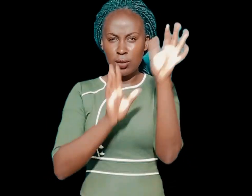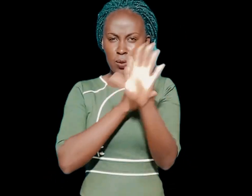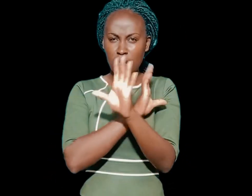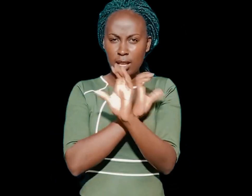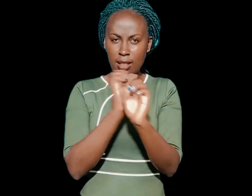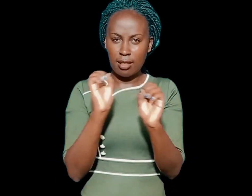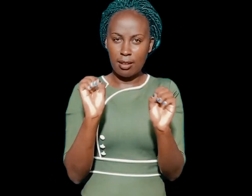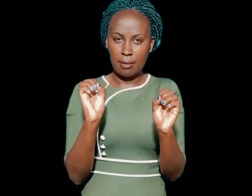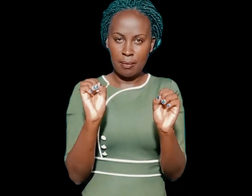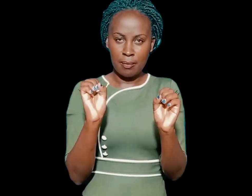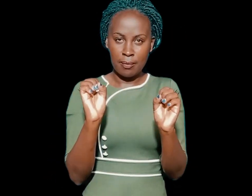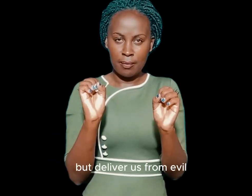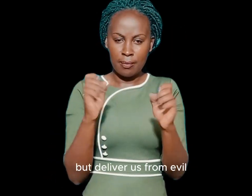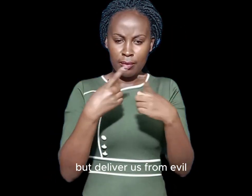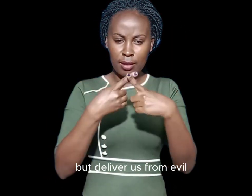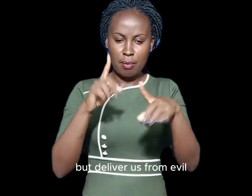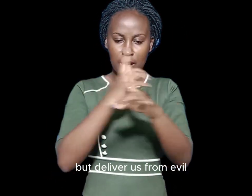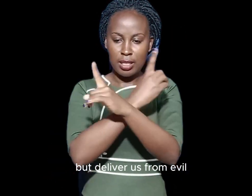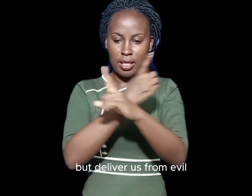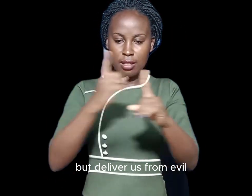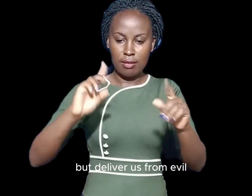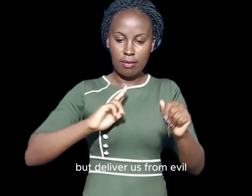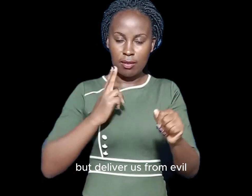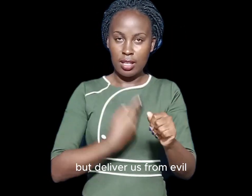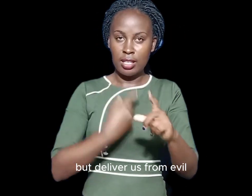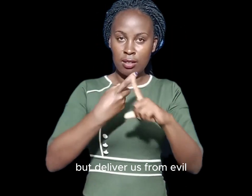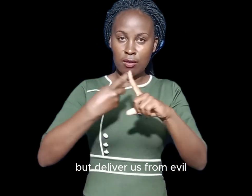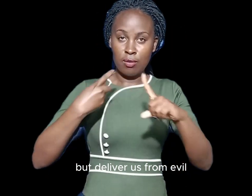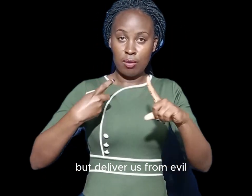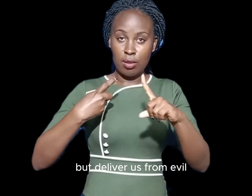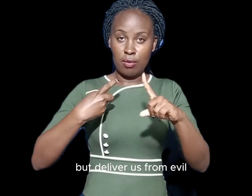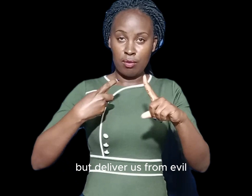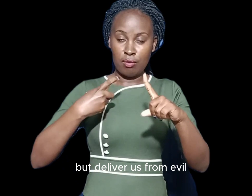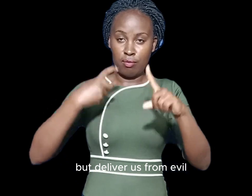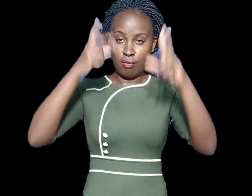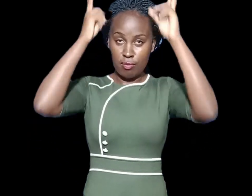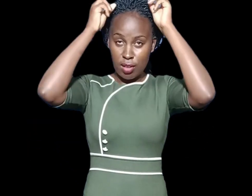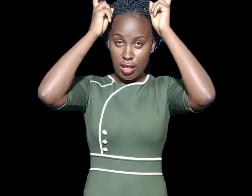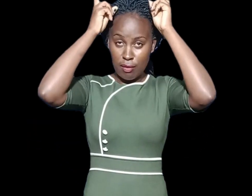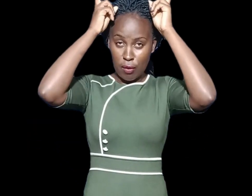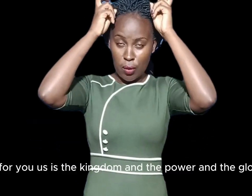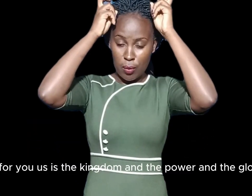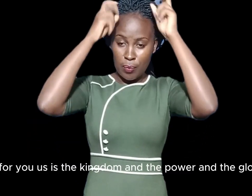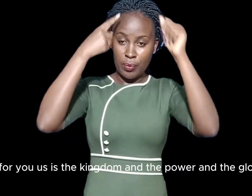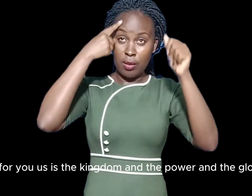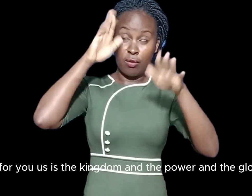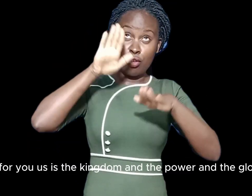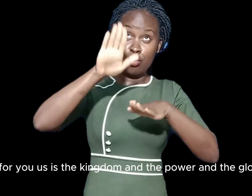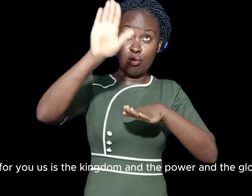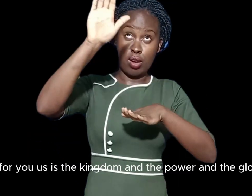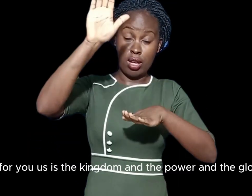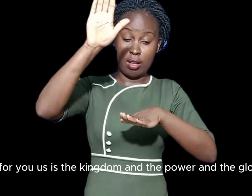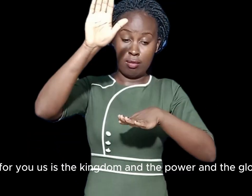but deliver us from evil for yours is the kingdom